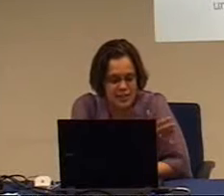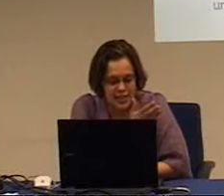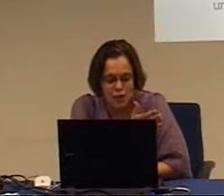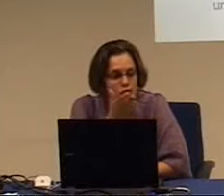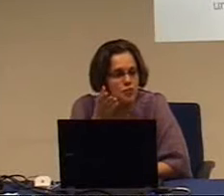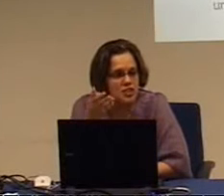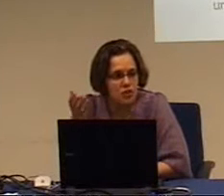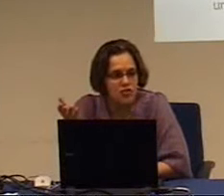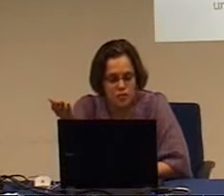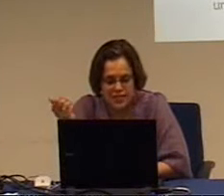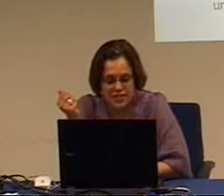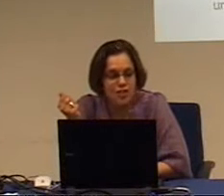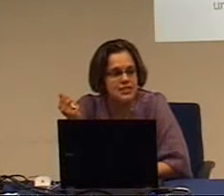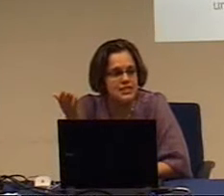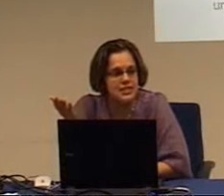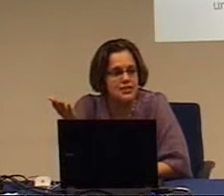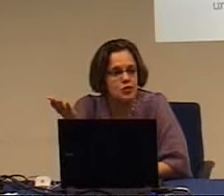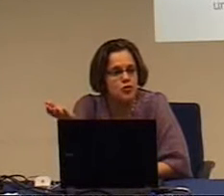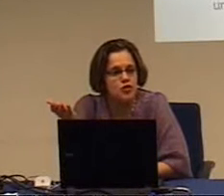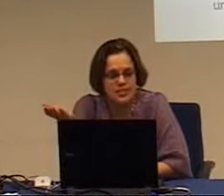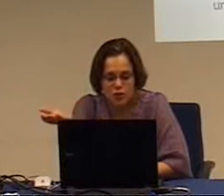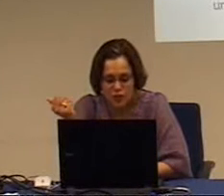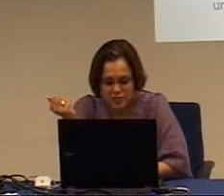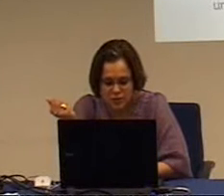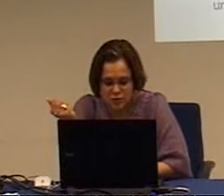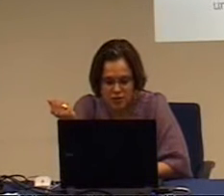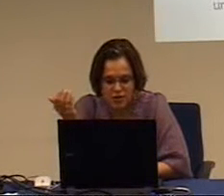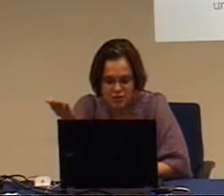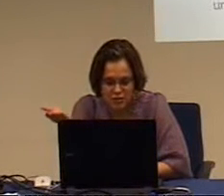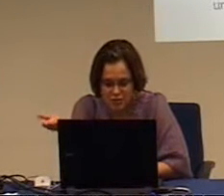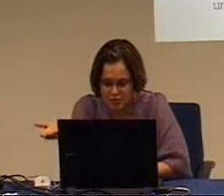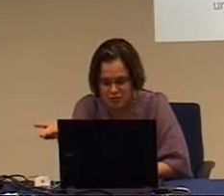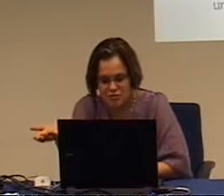And in our formation of Master Andy in University of Paris,